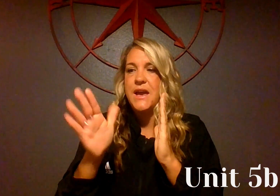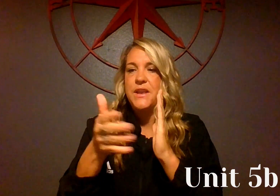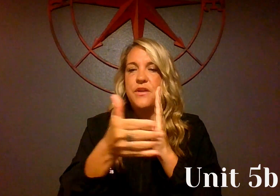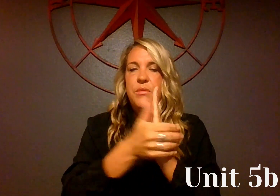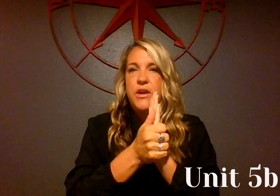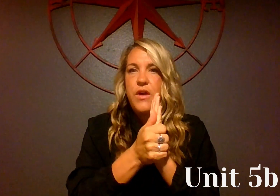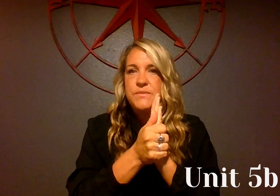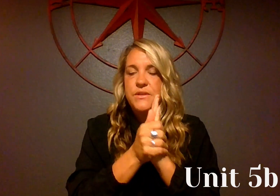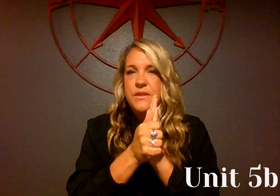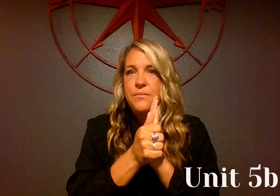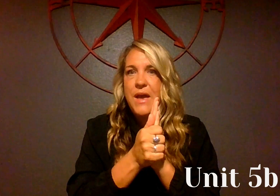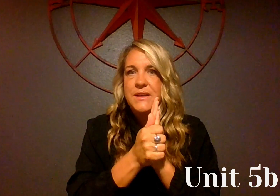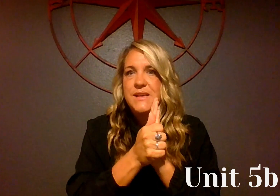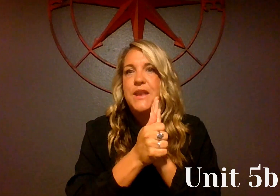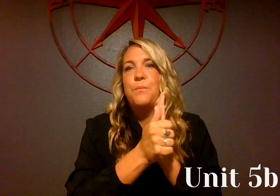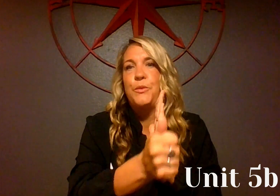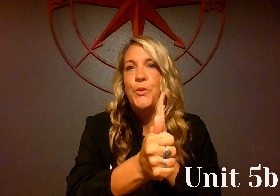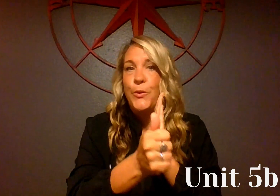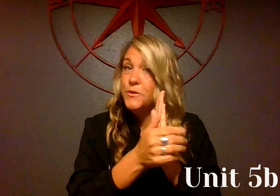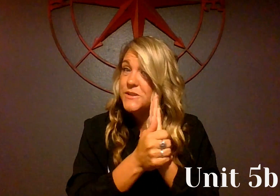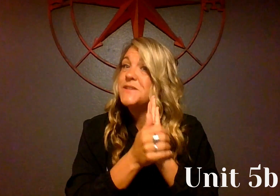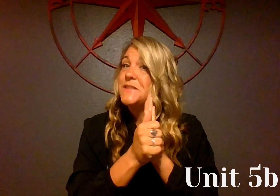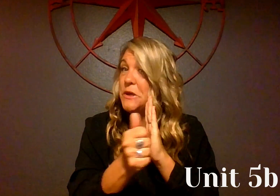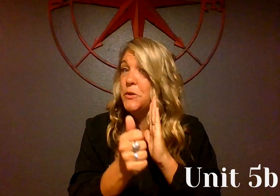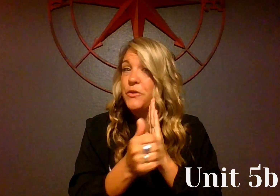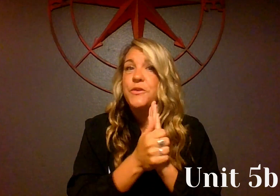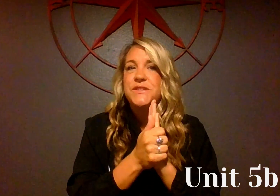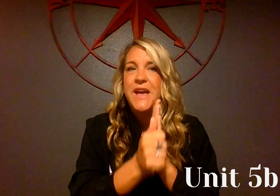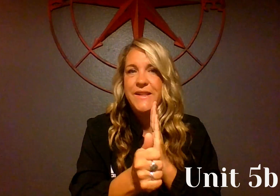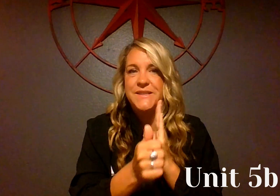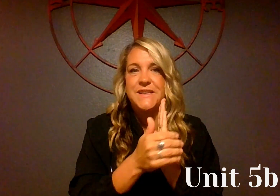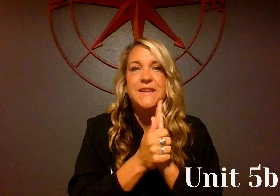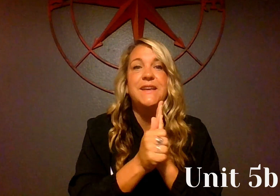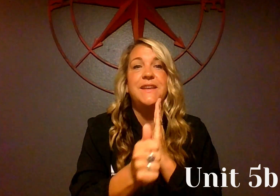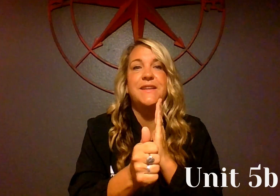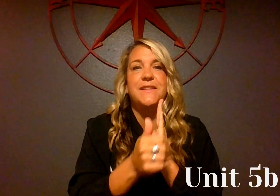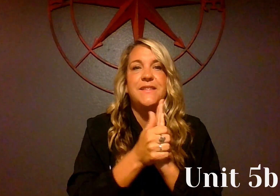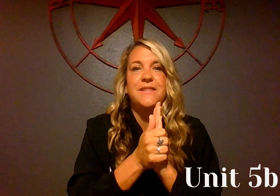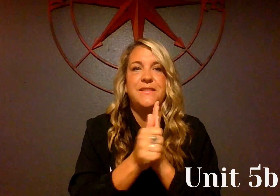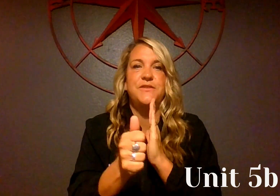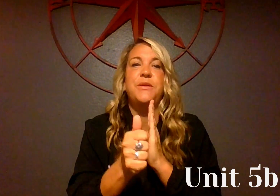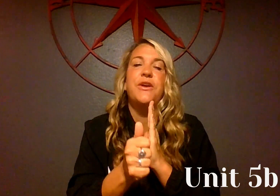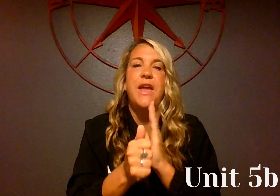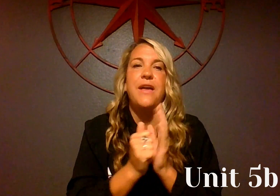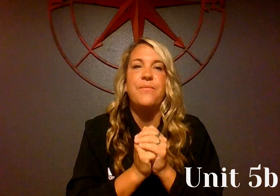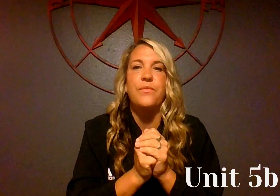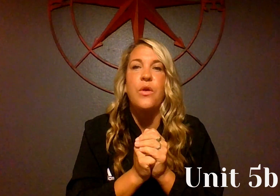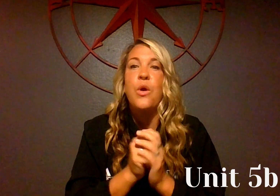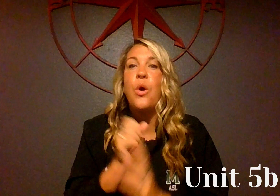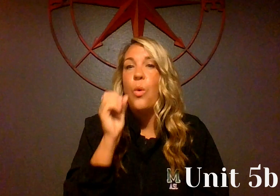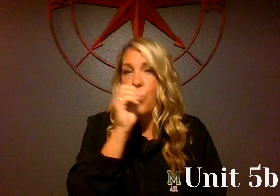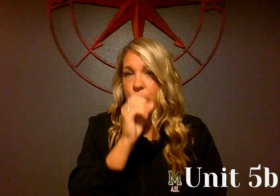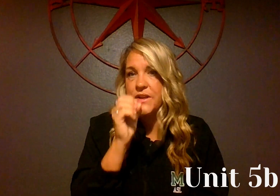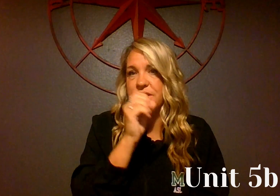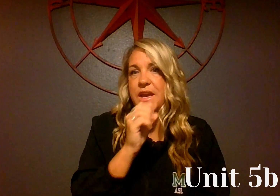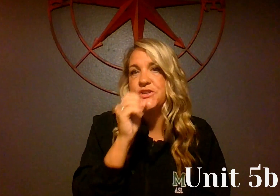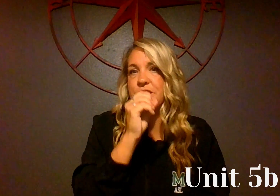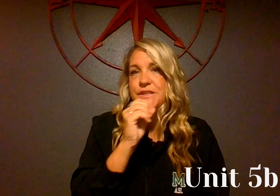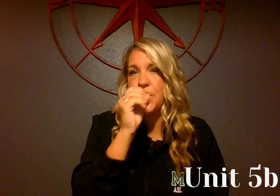and dominant grabs on the back side and pulls, skilled or talented, to be good at. Oral education is an